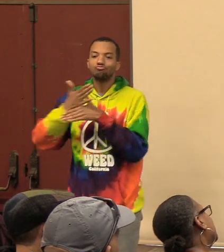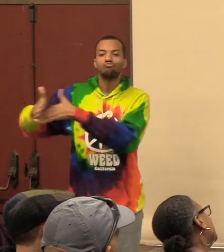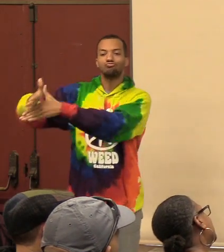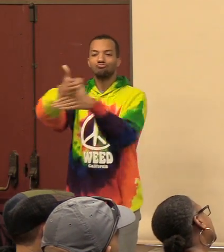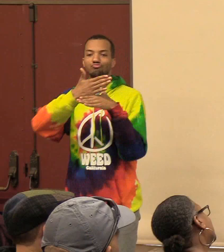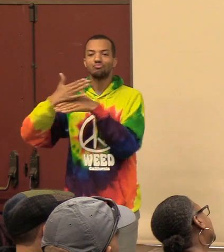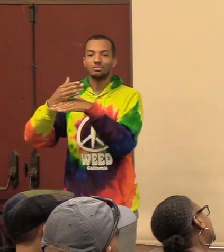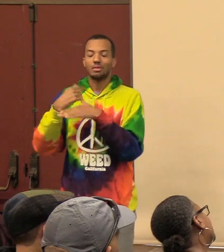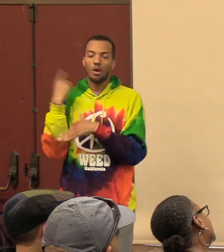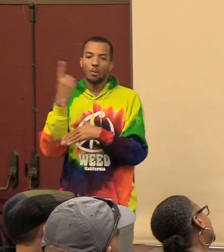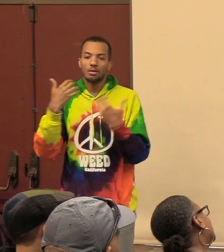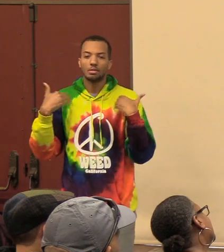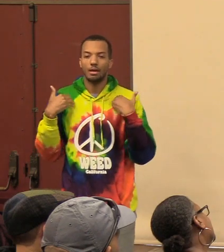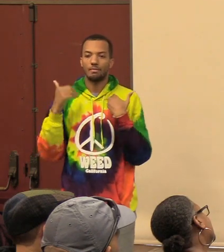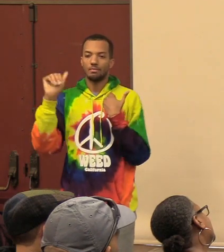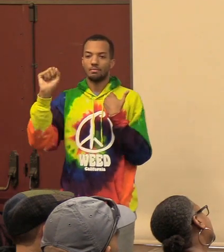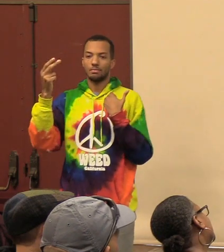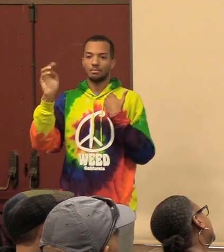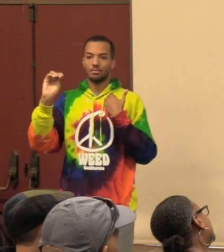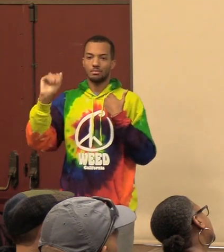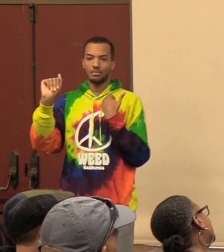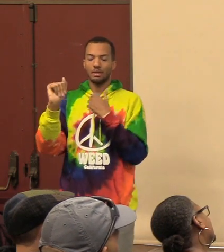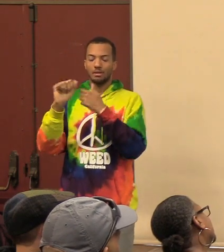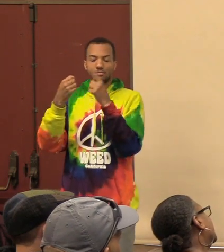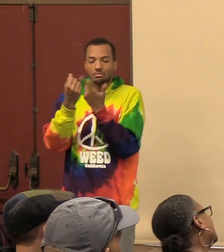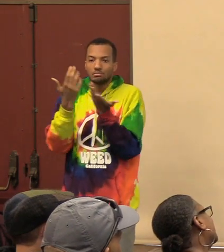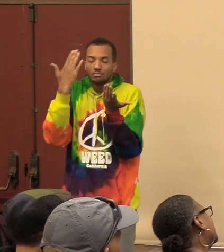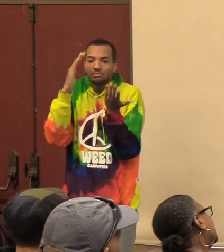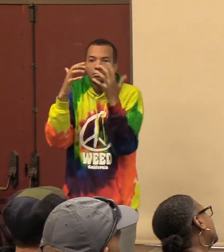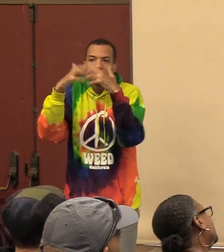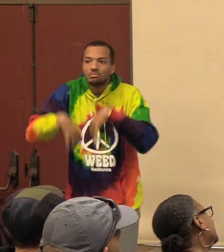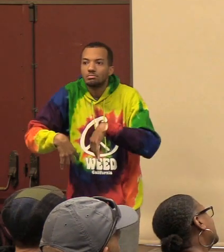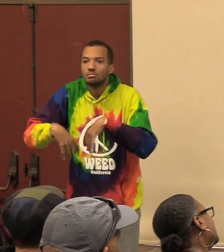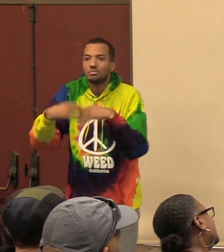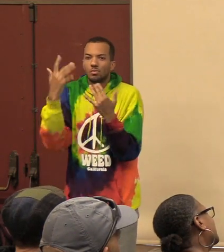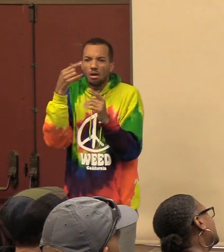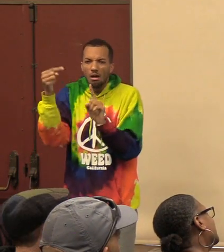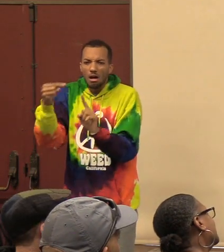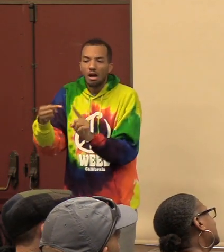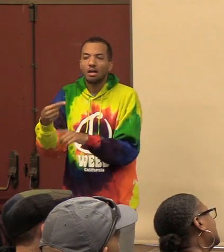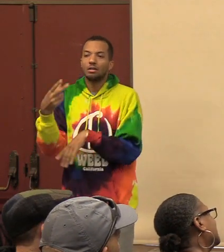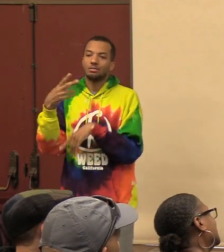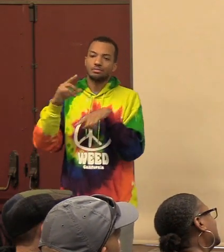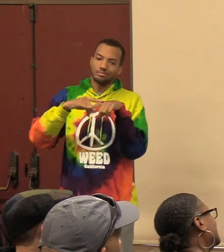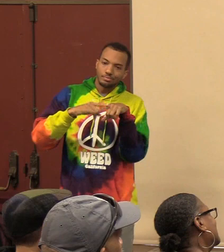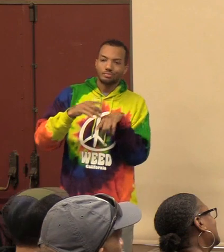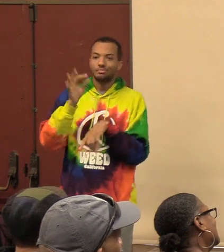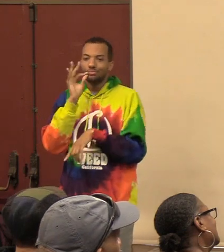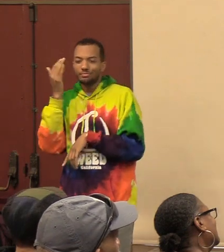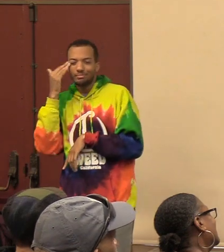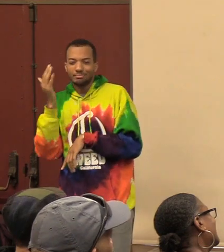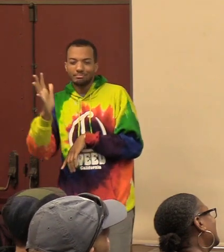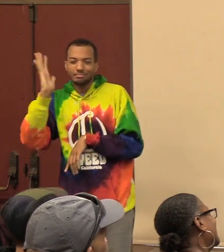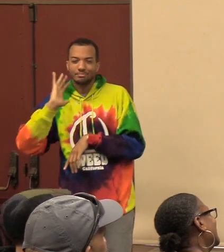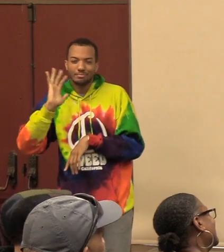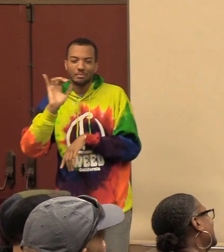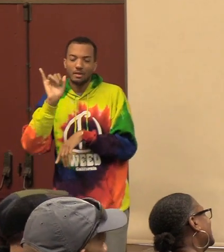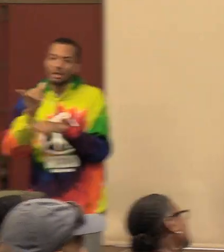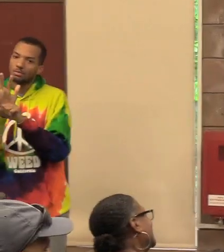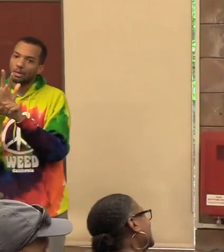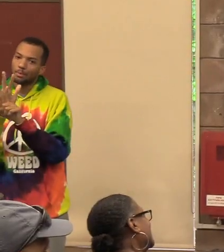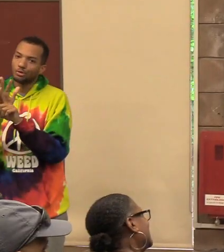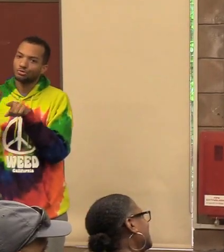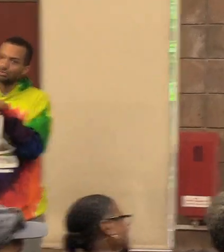constantly having asthma attacks. I didn't know why. She was also a smoker, L&M. I'll never forget L&M cigarettes, and she